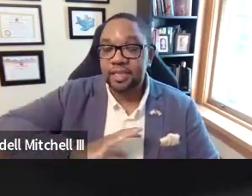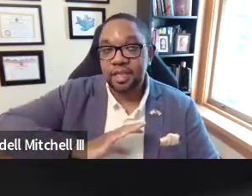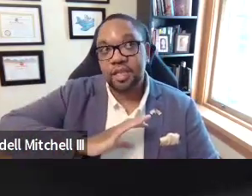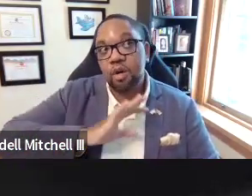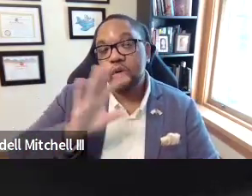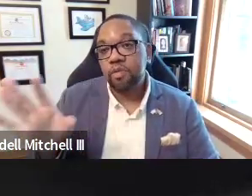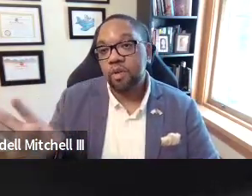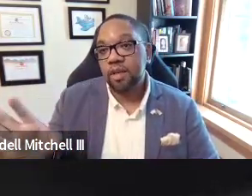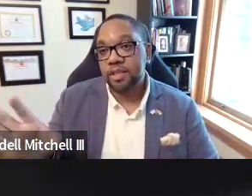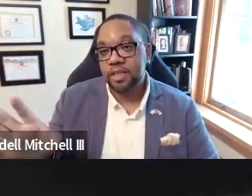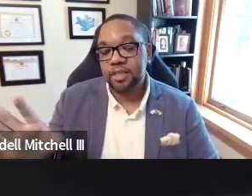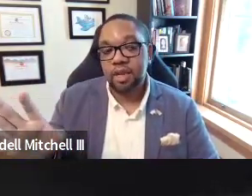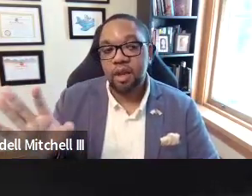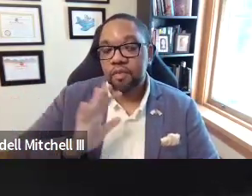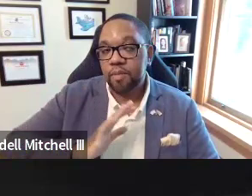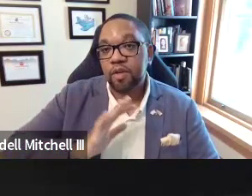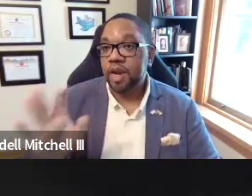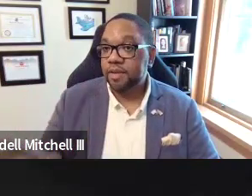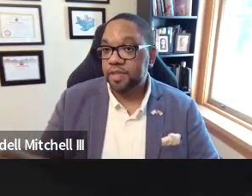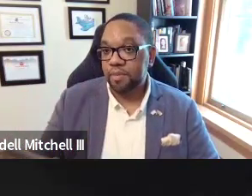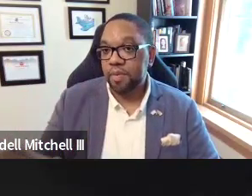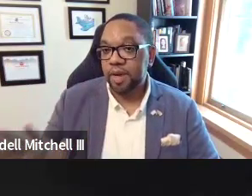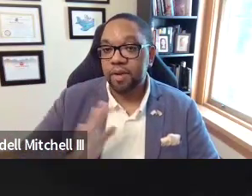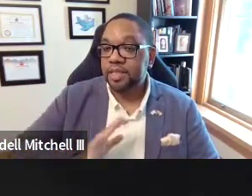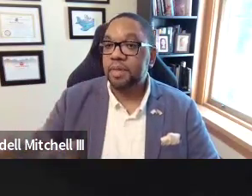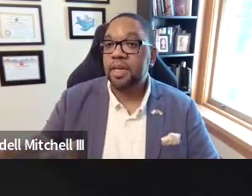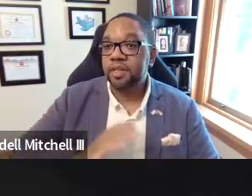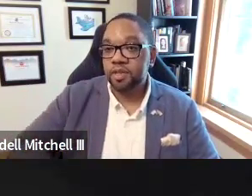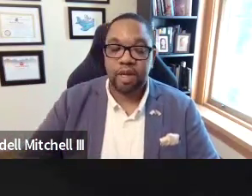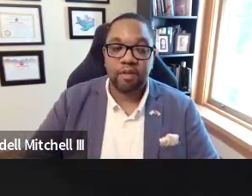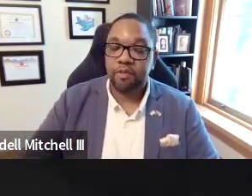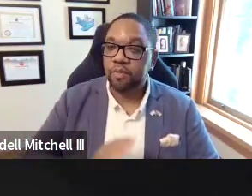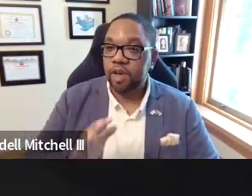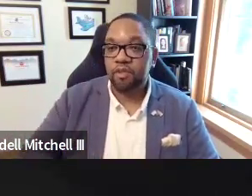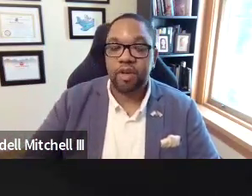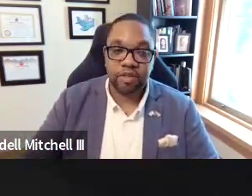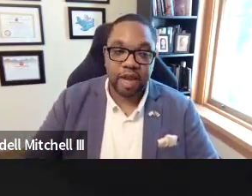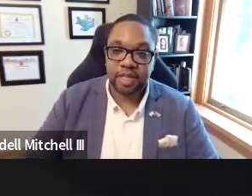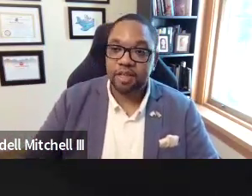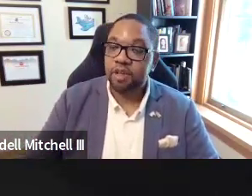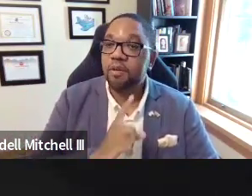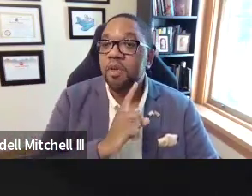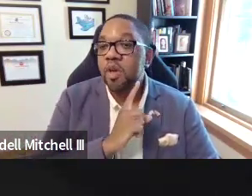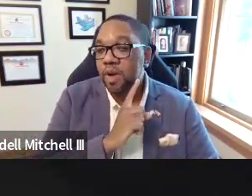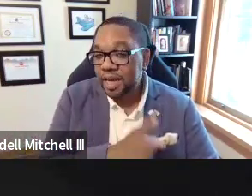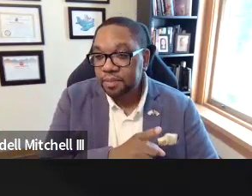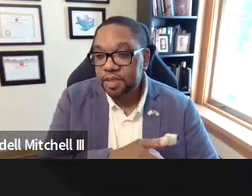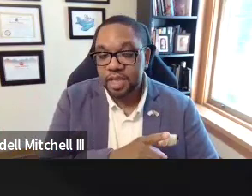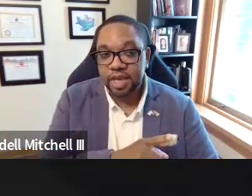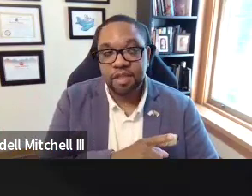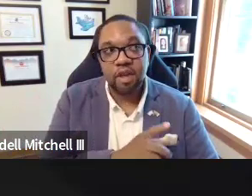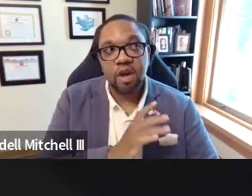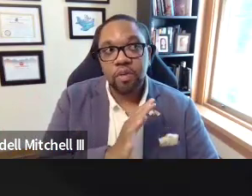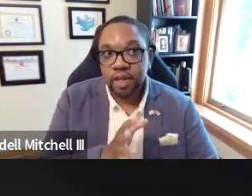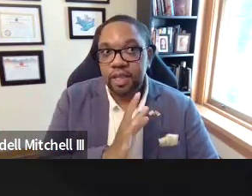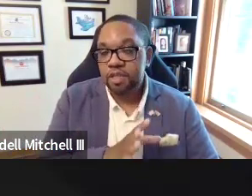Again, this is an overall sense from a creative standpoint. What does it mean to be a creative professional interacting? So when it comes to